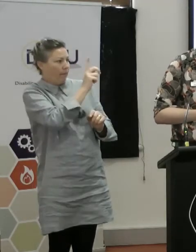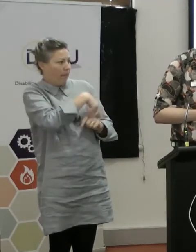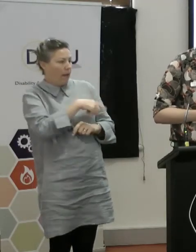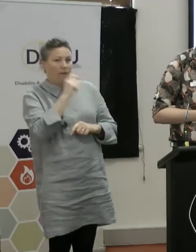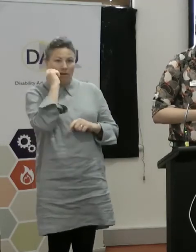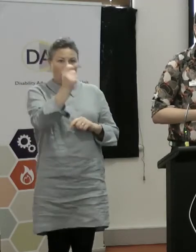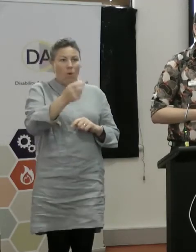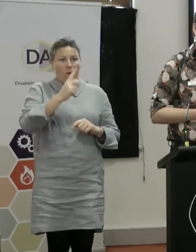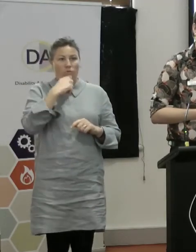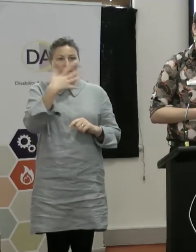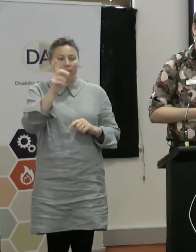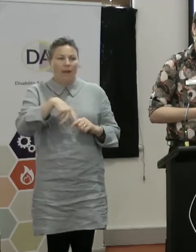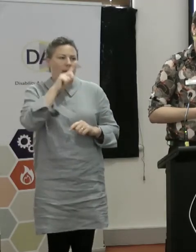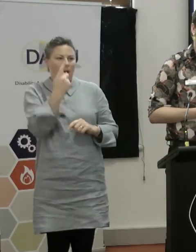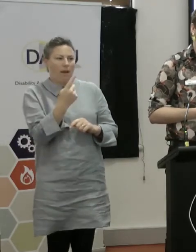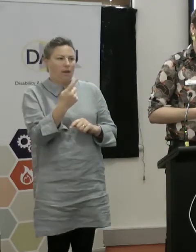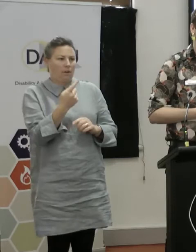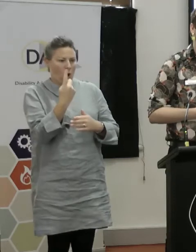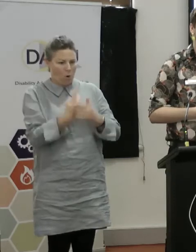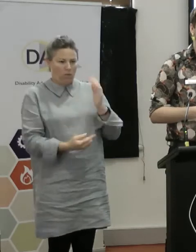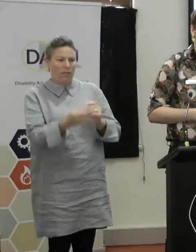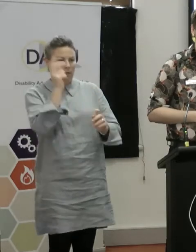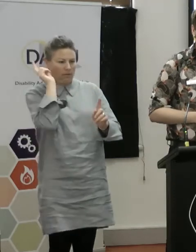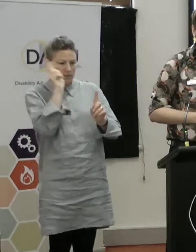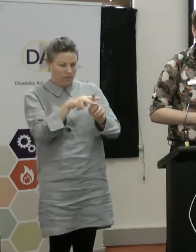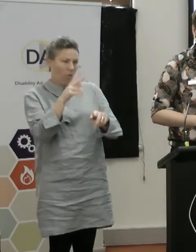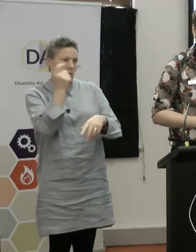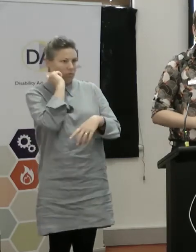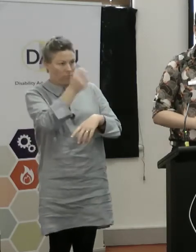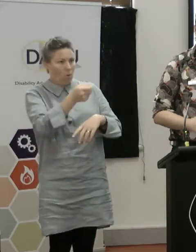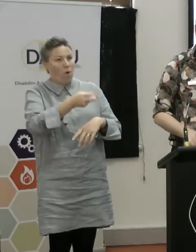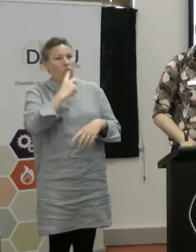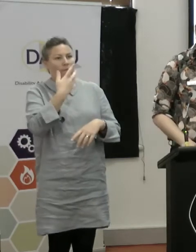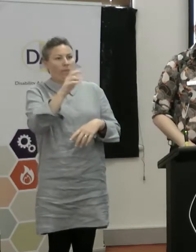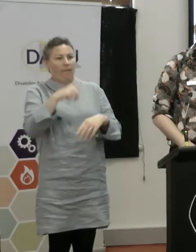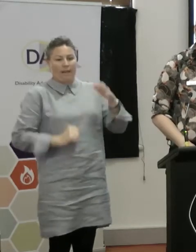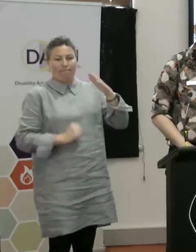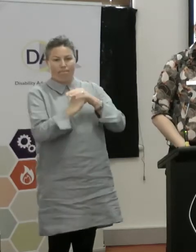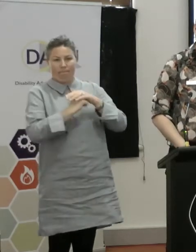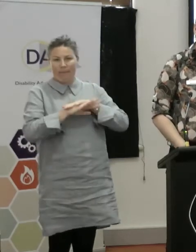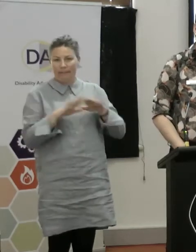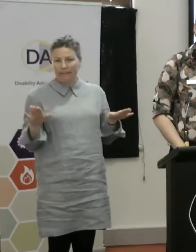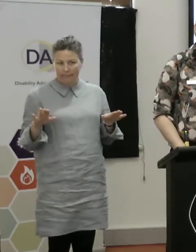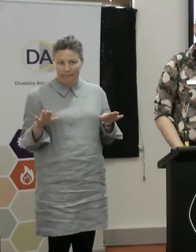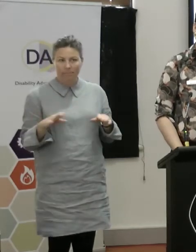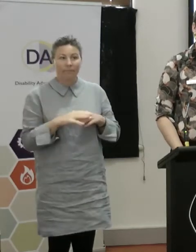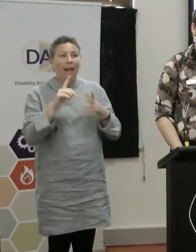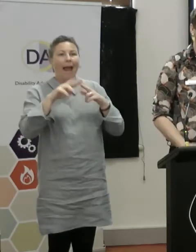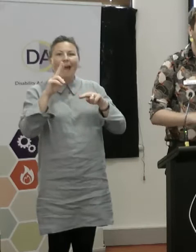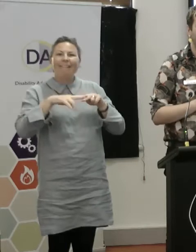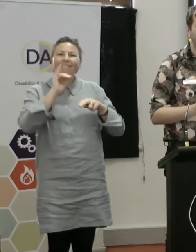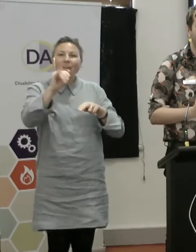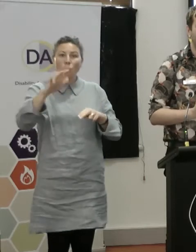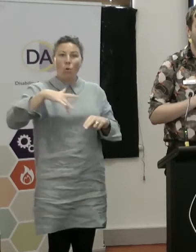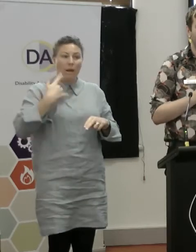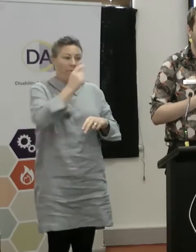receive. The I suppose tricky point if you were in a number of institutions is that